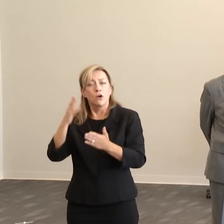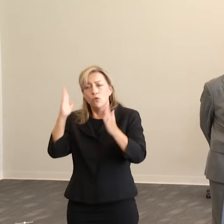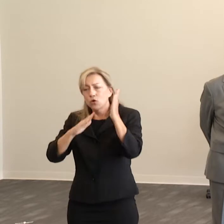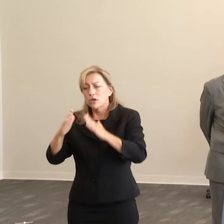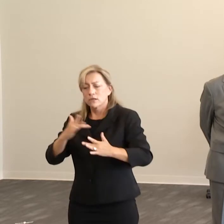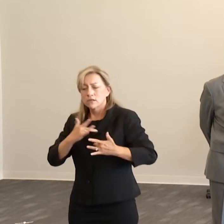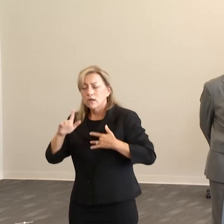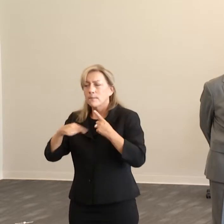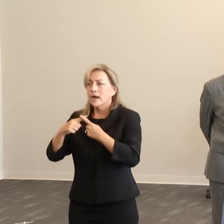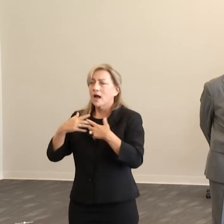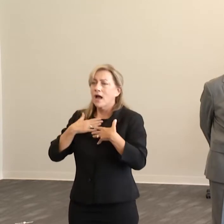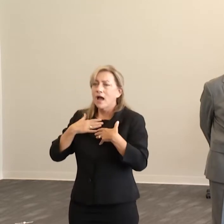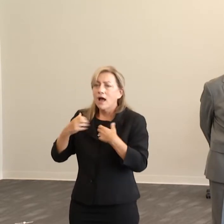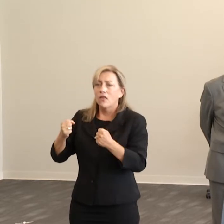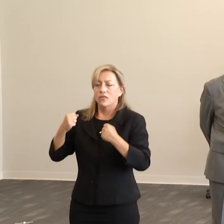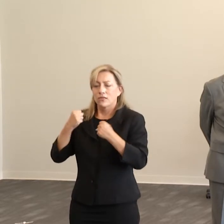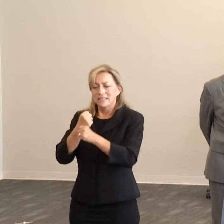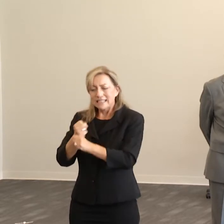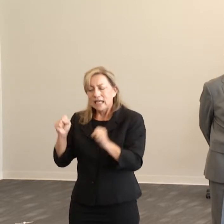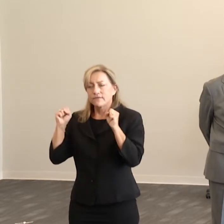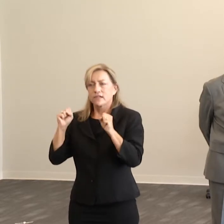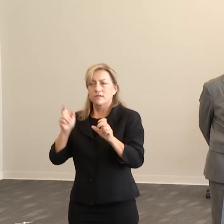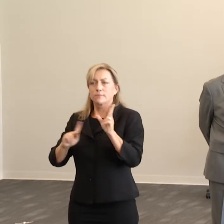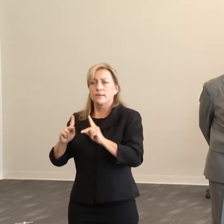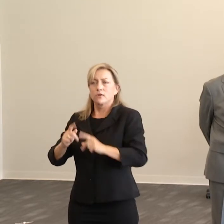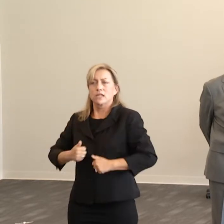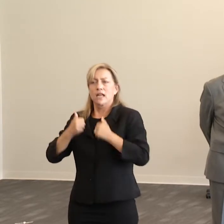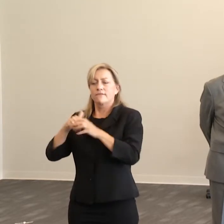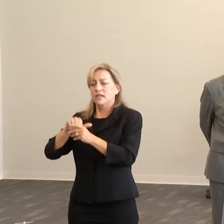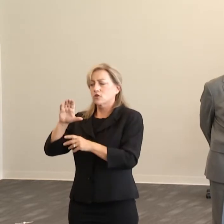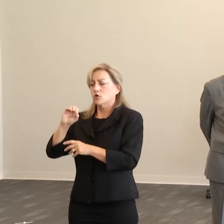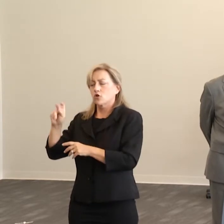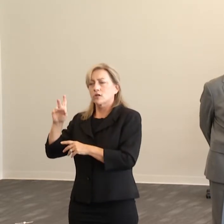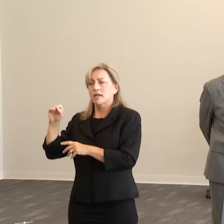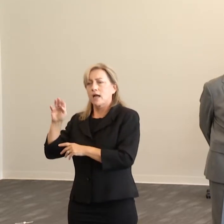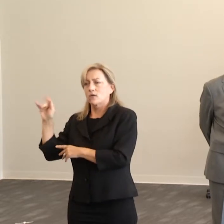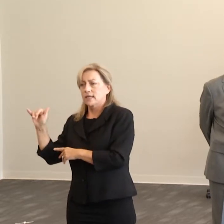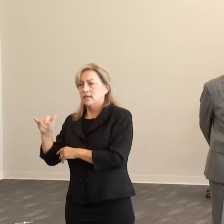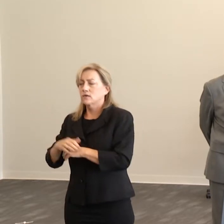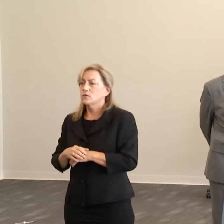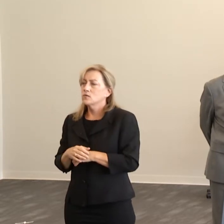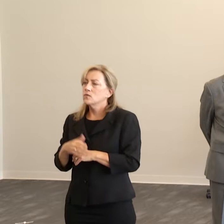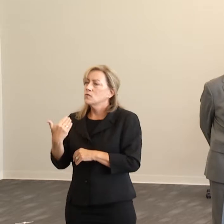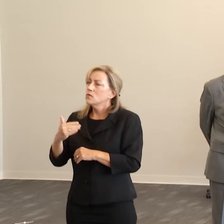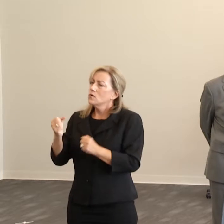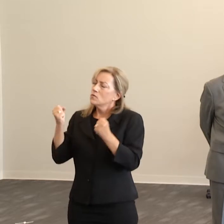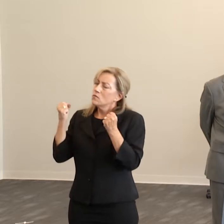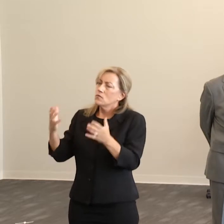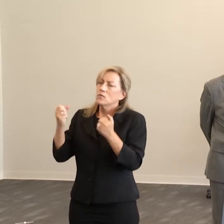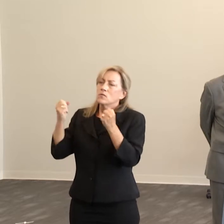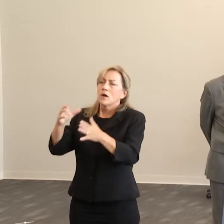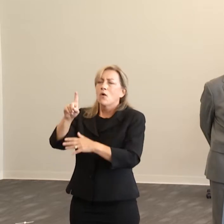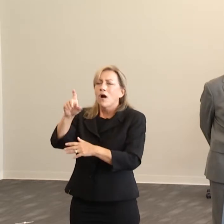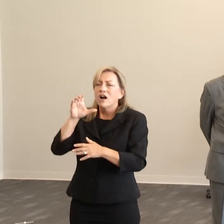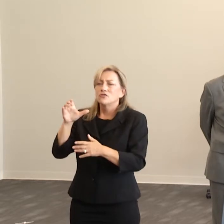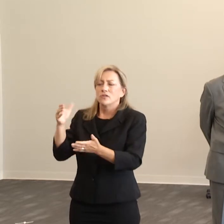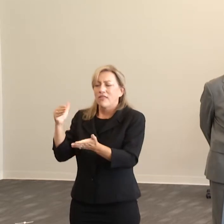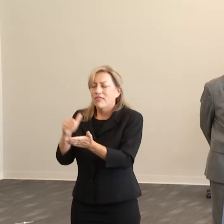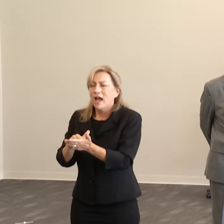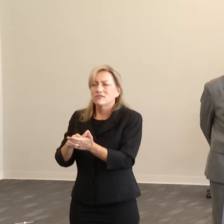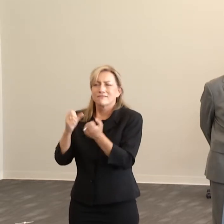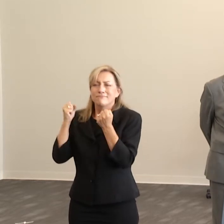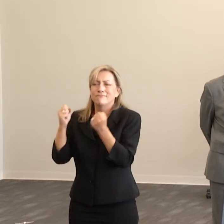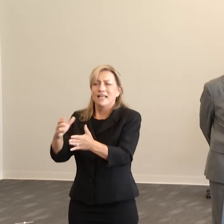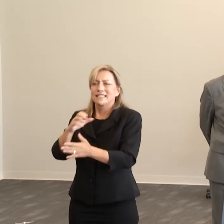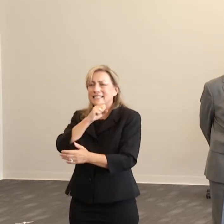the residents of Cook County. There are hundreds of thousands of seniors and patients with disabilities and